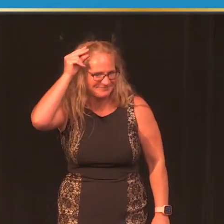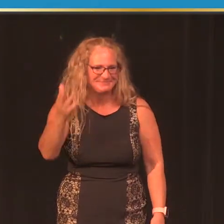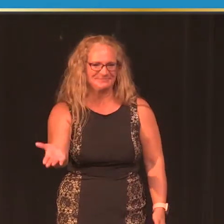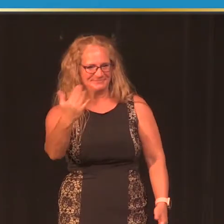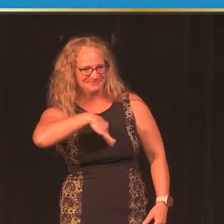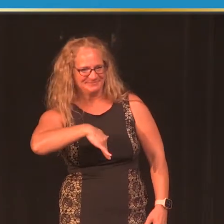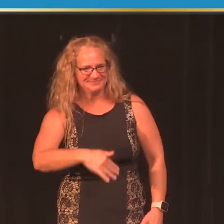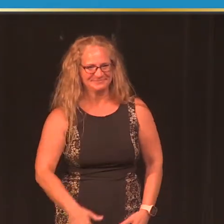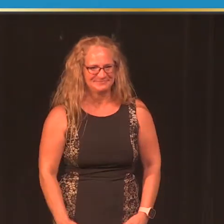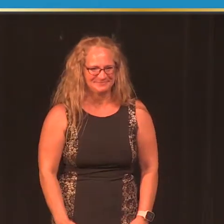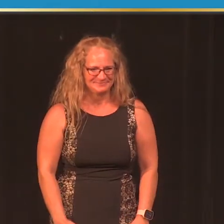Alyssa, come on up.